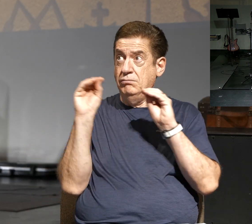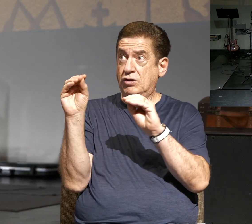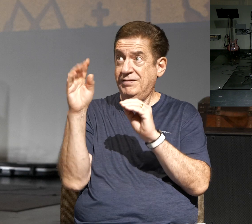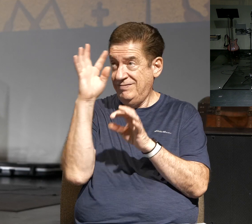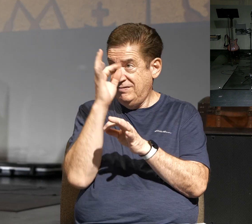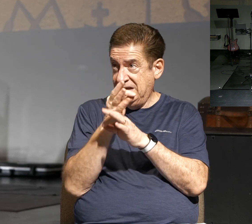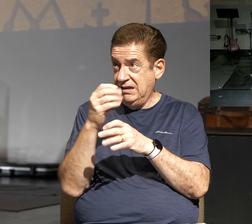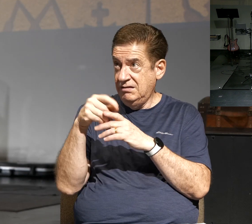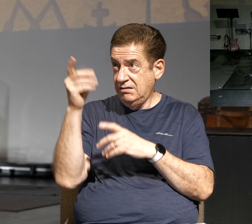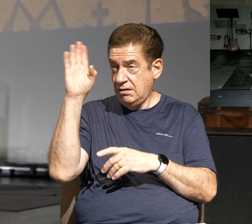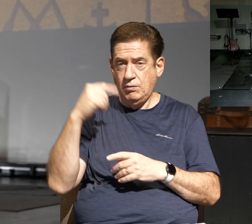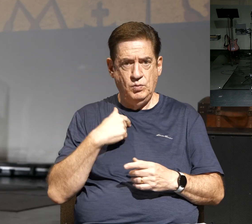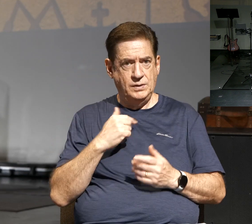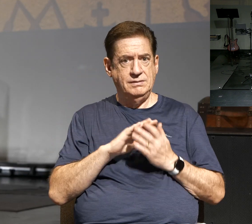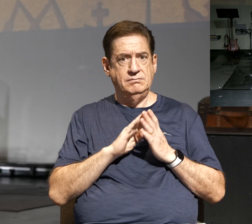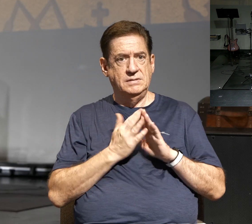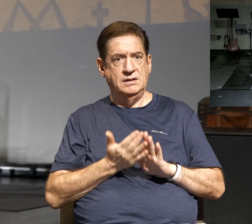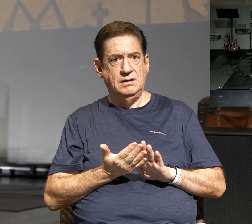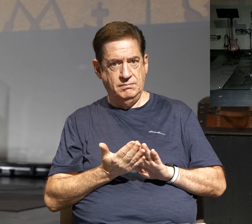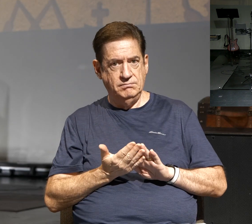God,